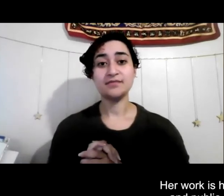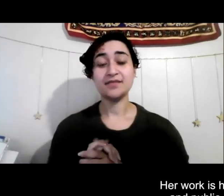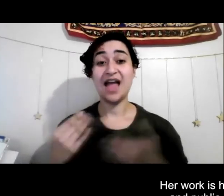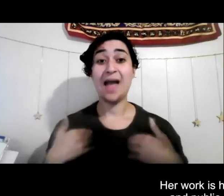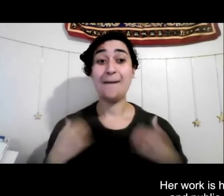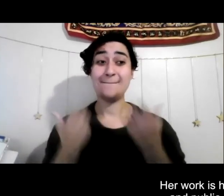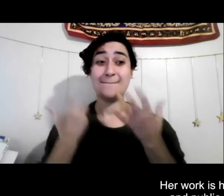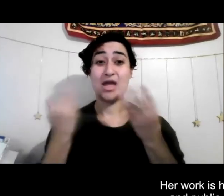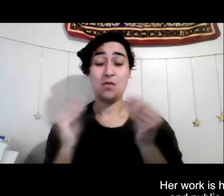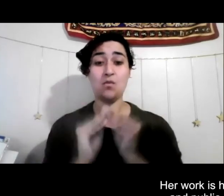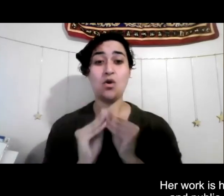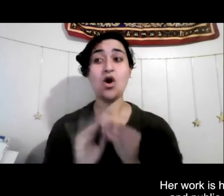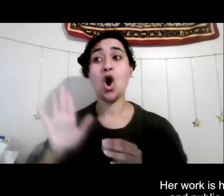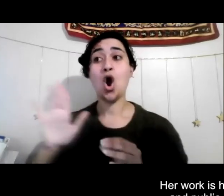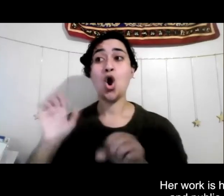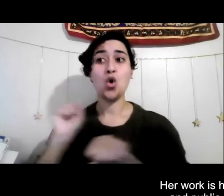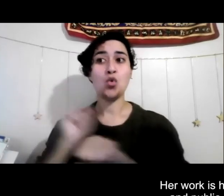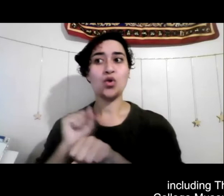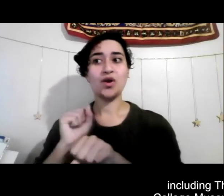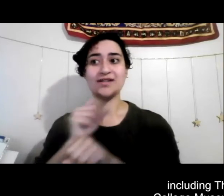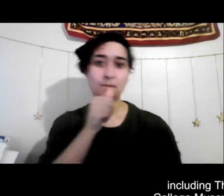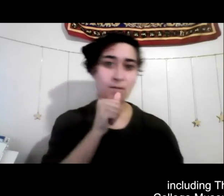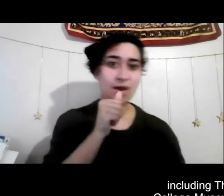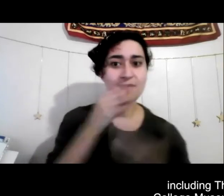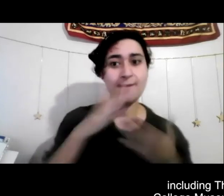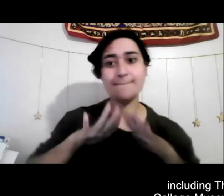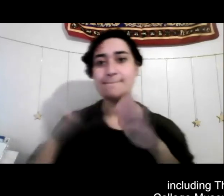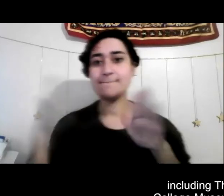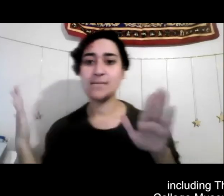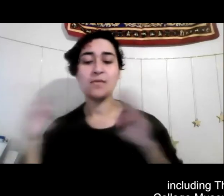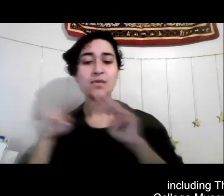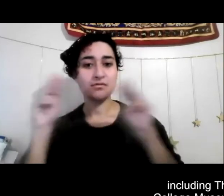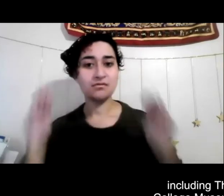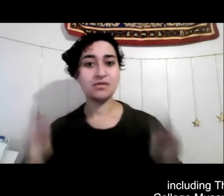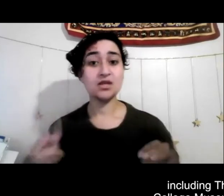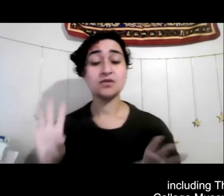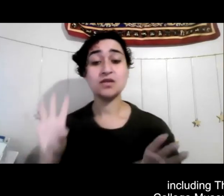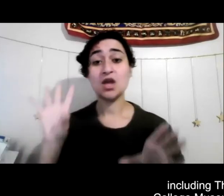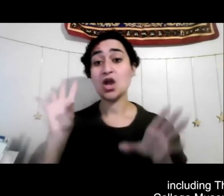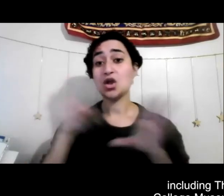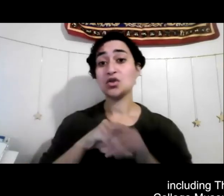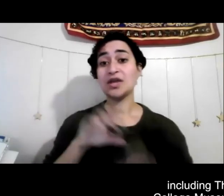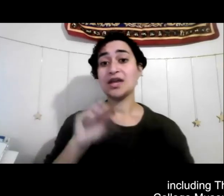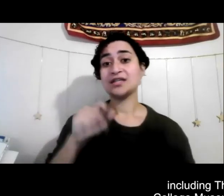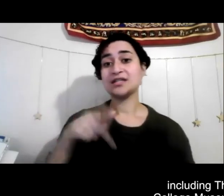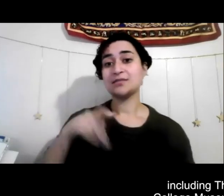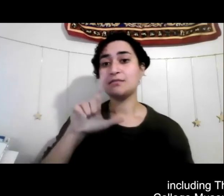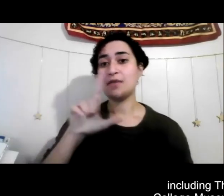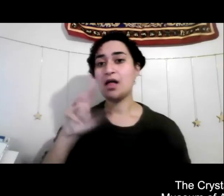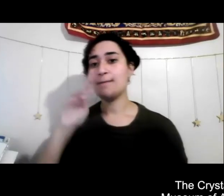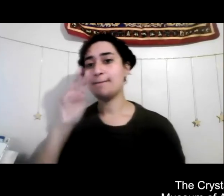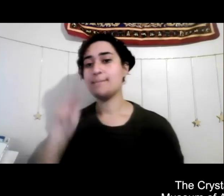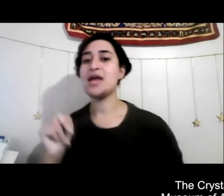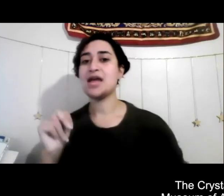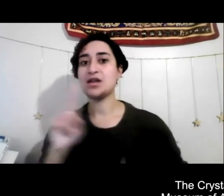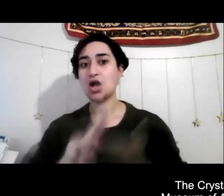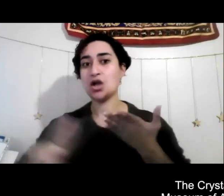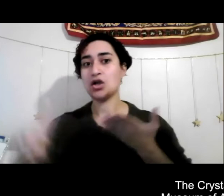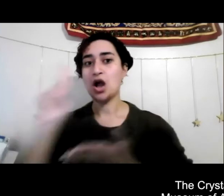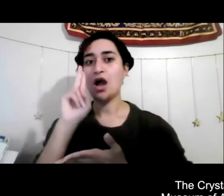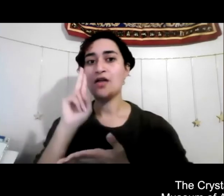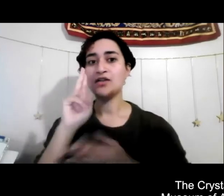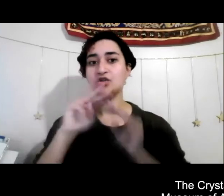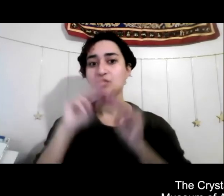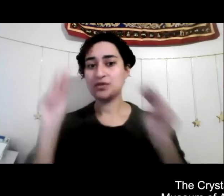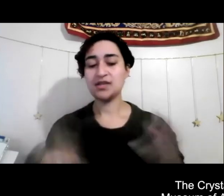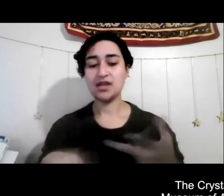held in private and public collections, including the Spelman College Museum of Fine Art, the Crystal Bridges